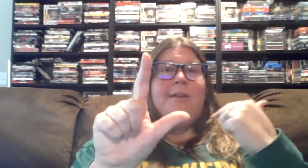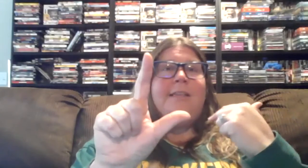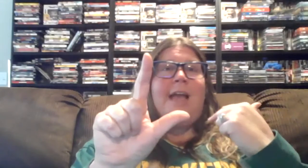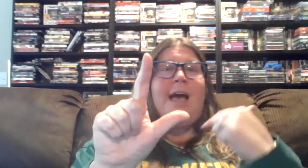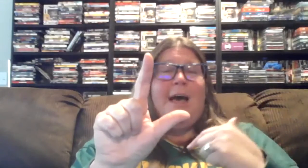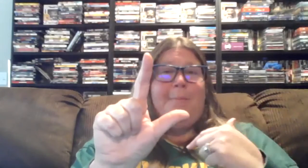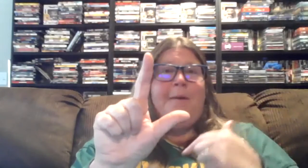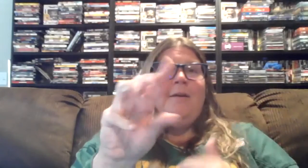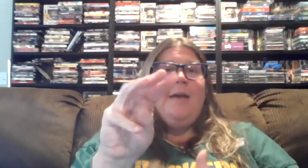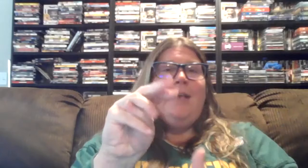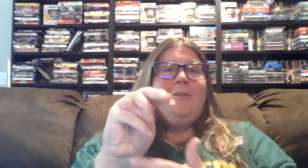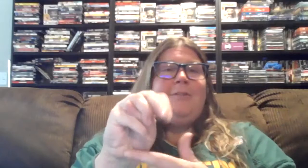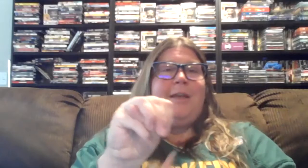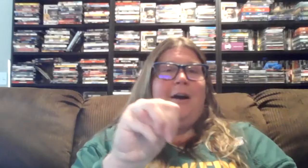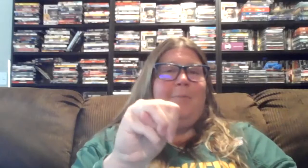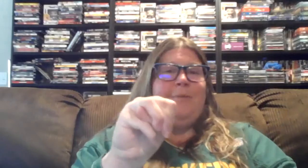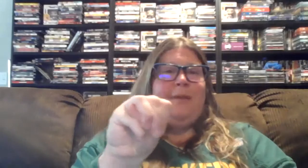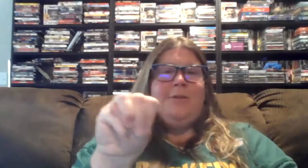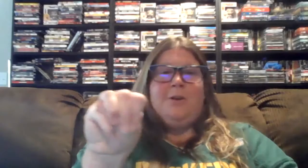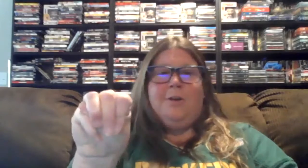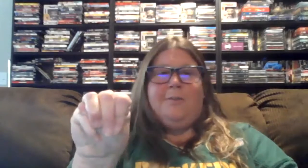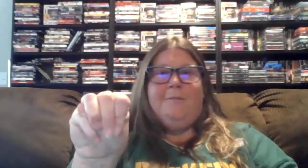then M has 3 humps in your cursive.